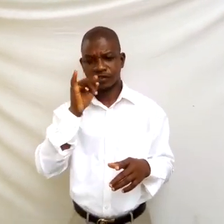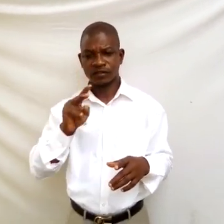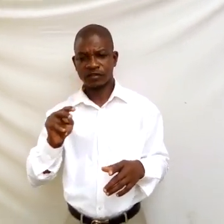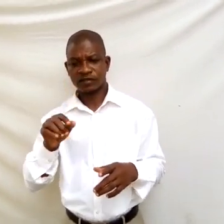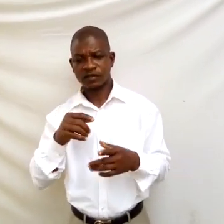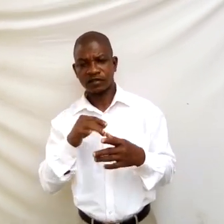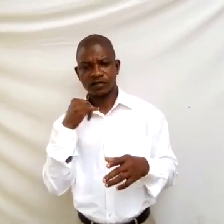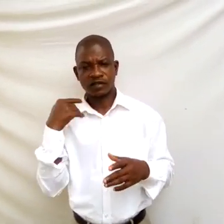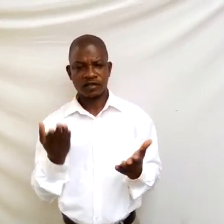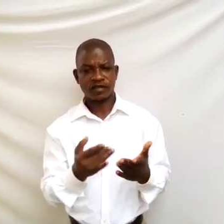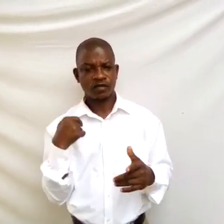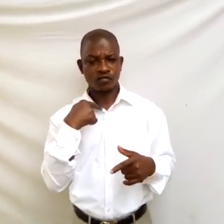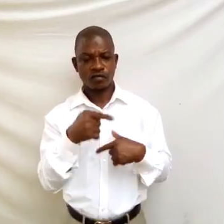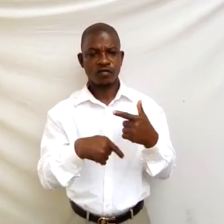go.